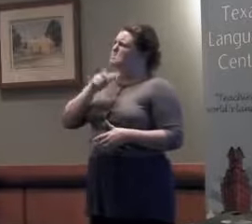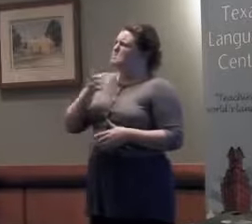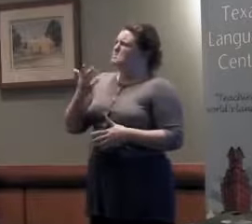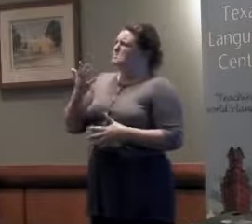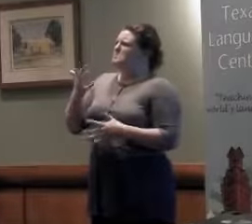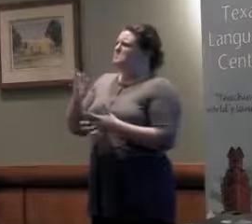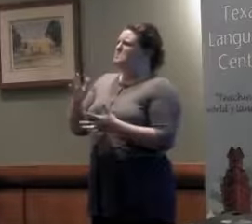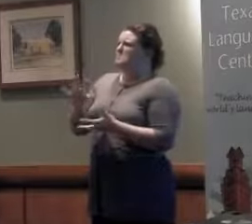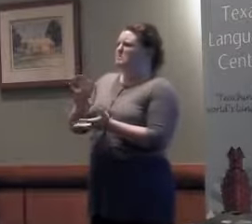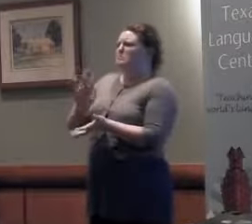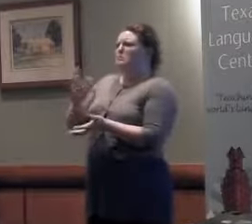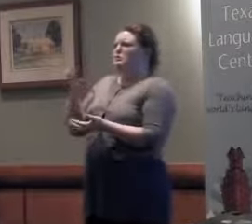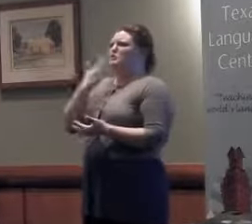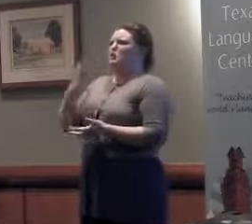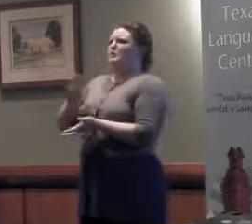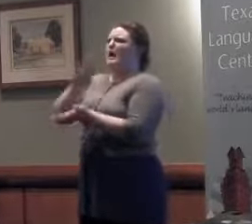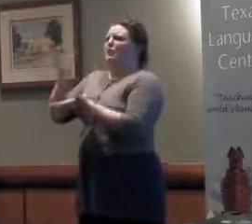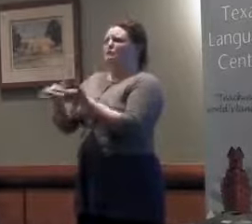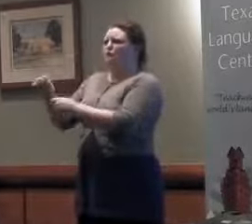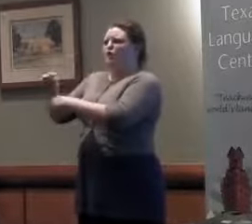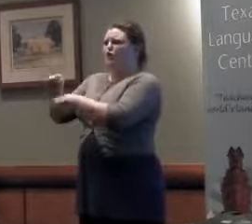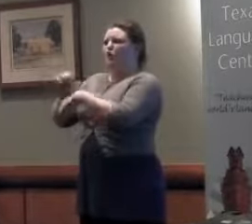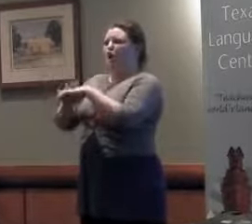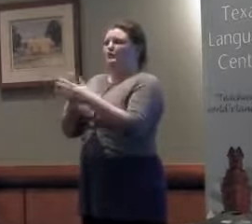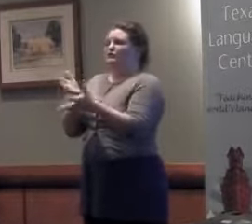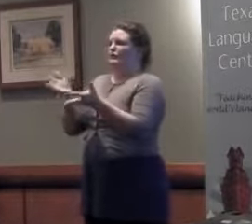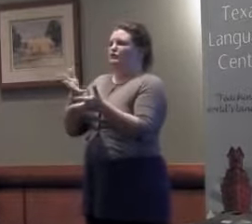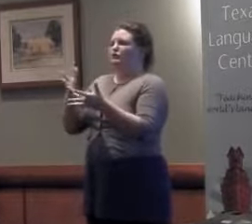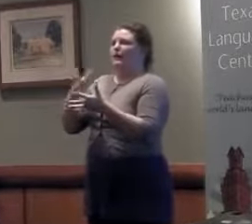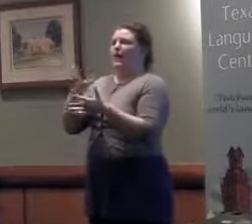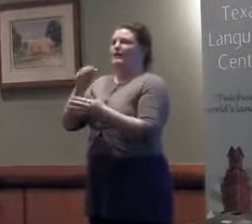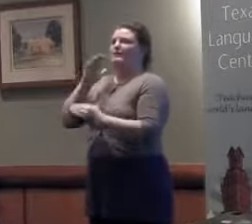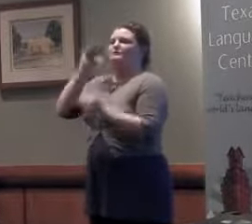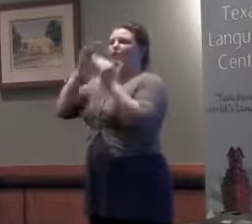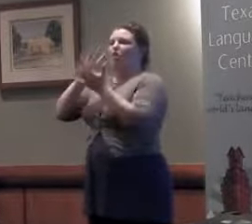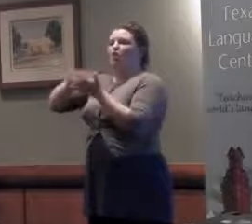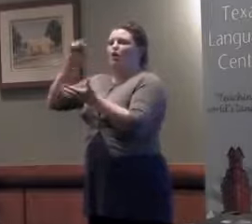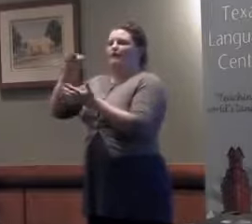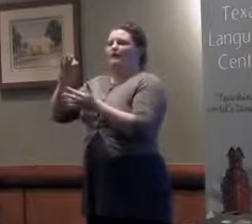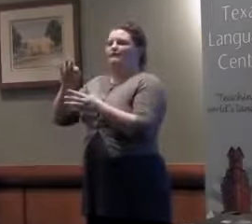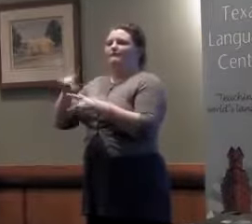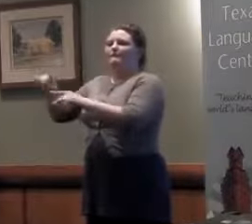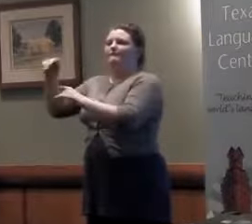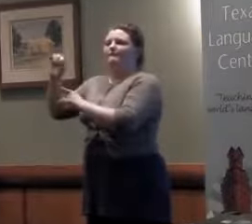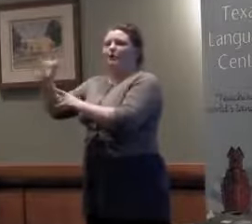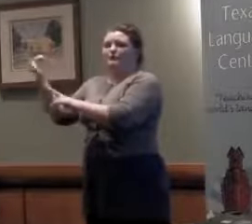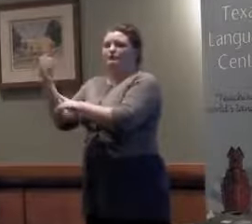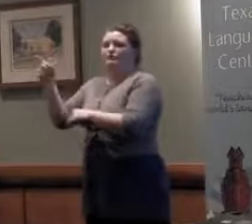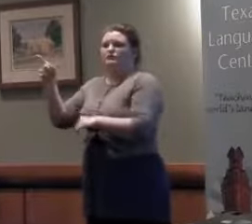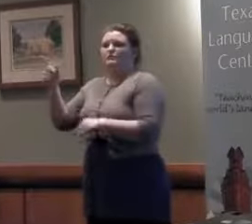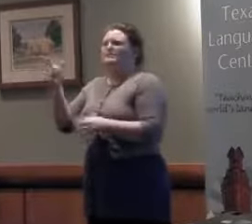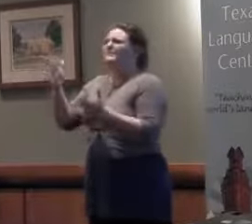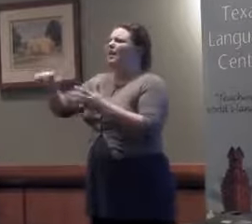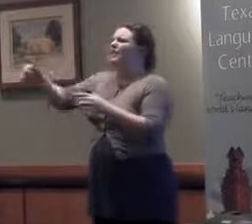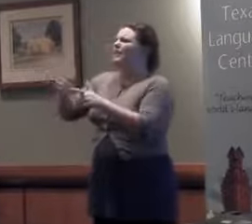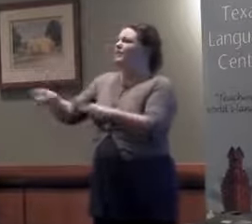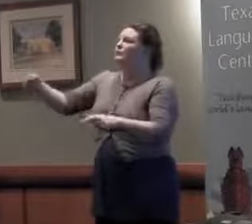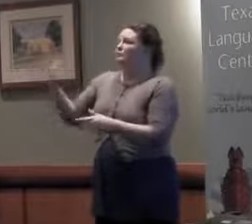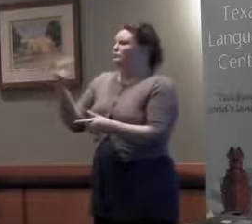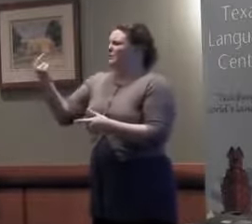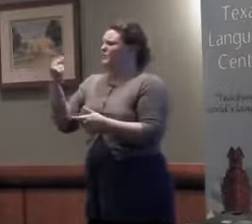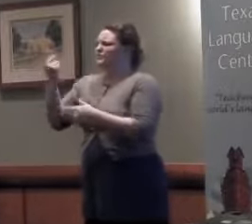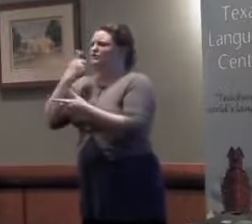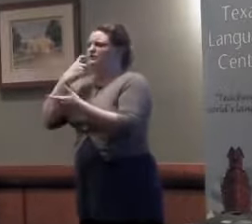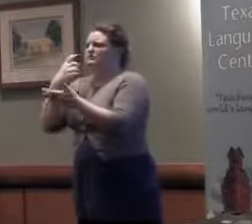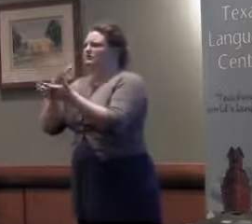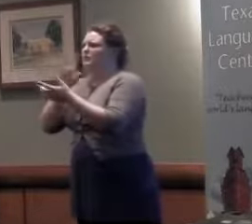work on gesture and adult learning of French, perhaps even some other languages. Doug and I were just talking about German. I don't know